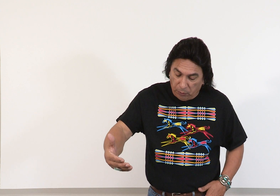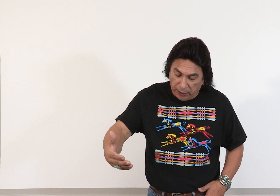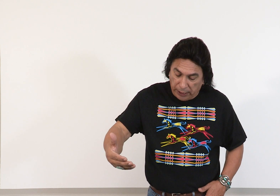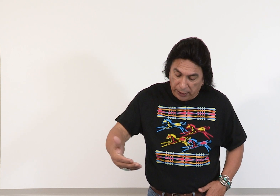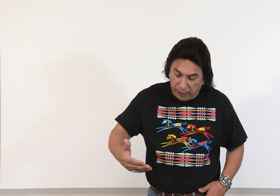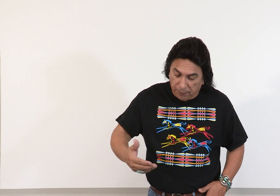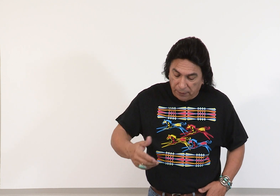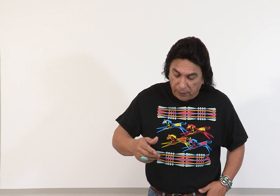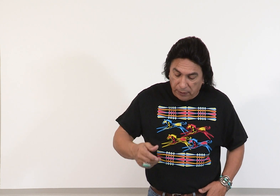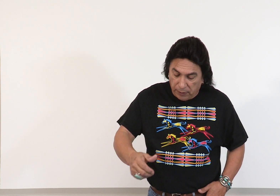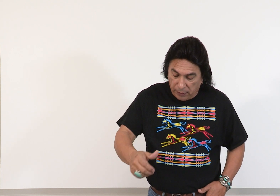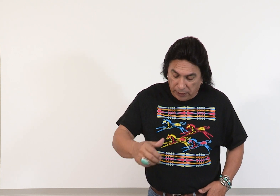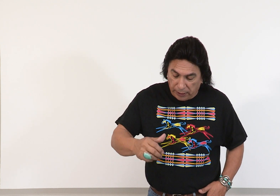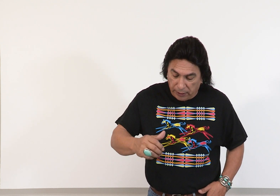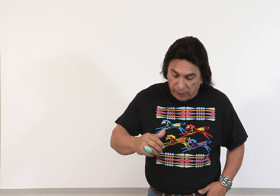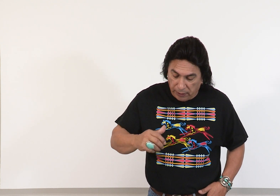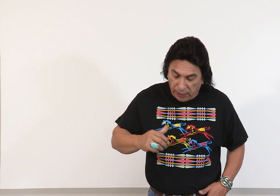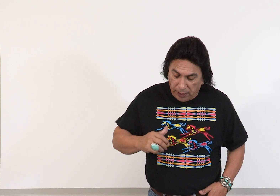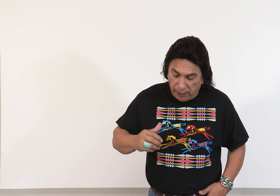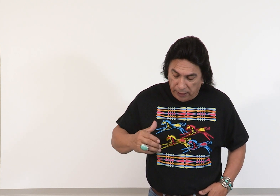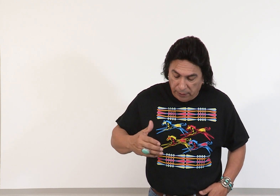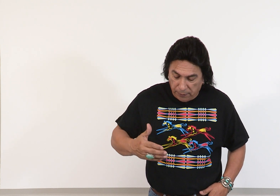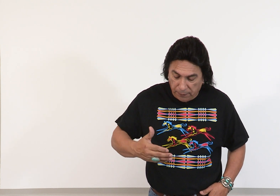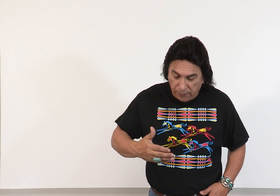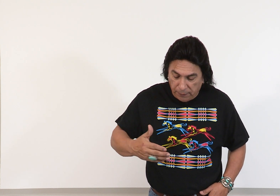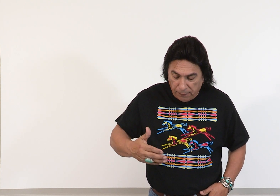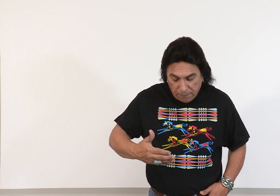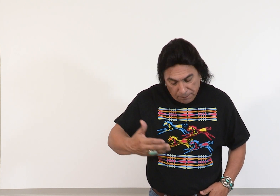bring that in. Like, I